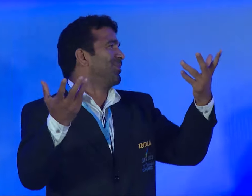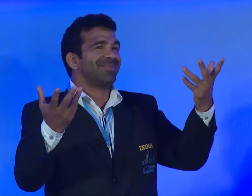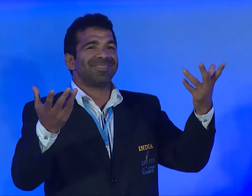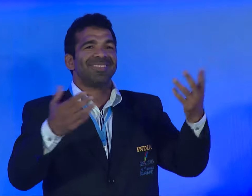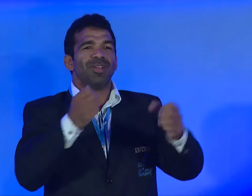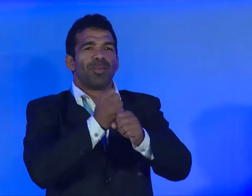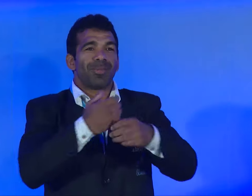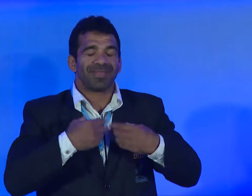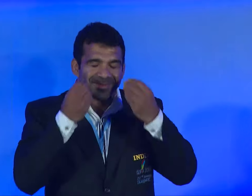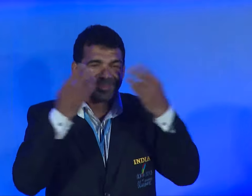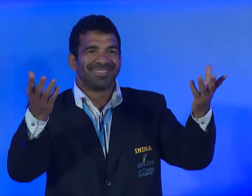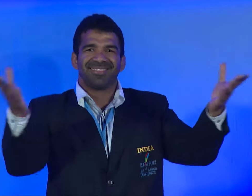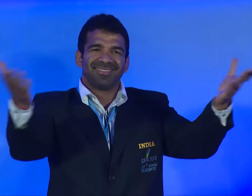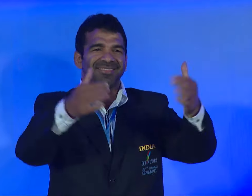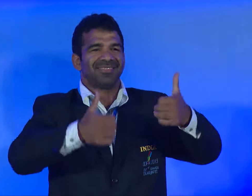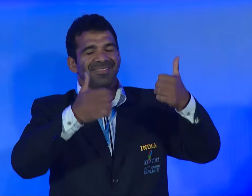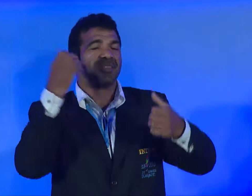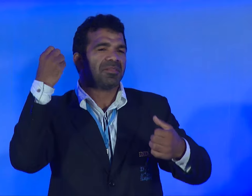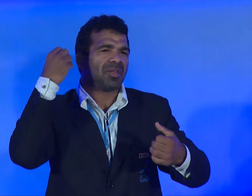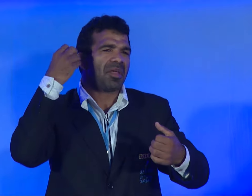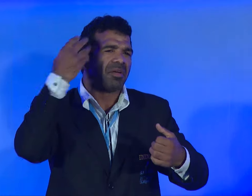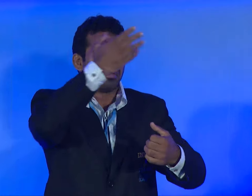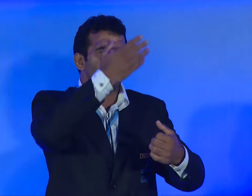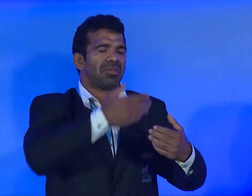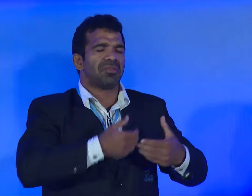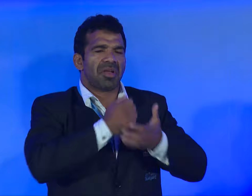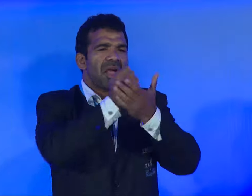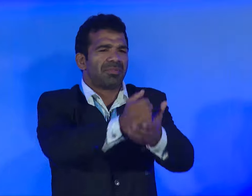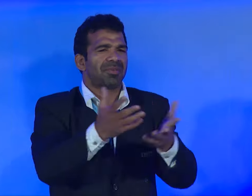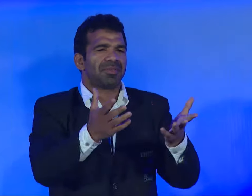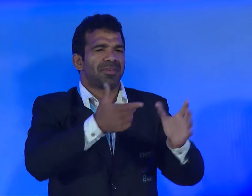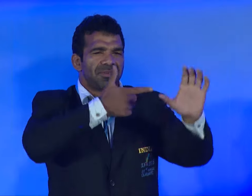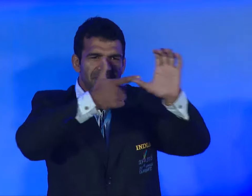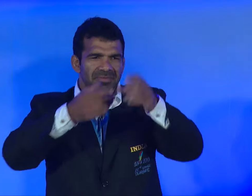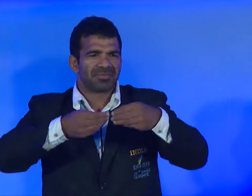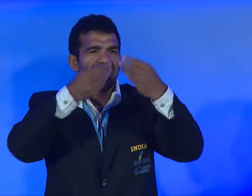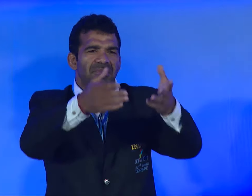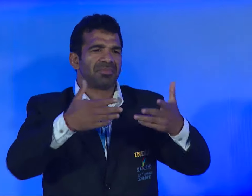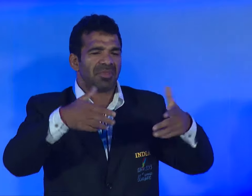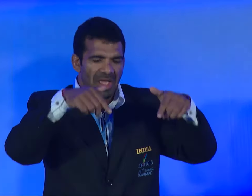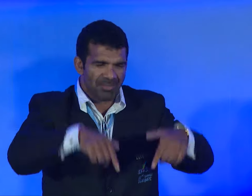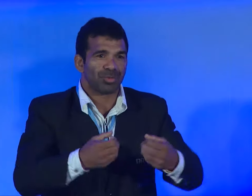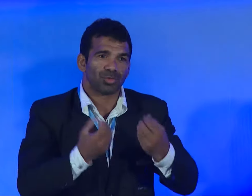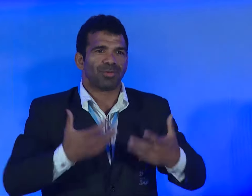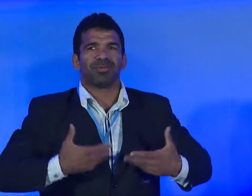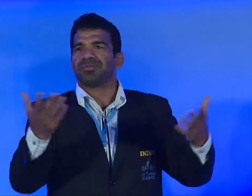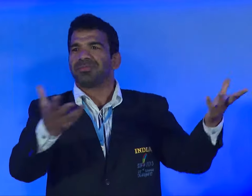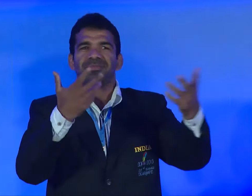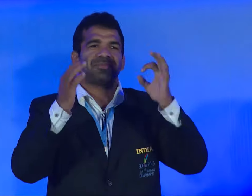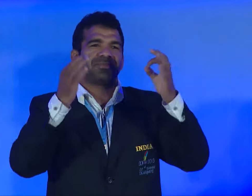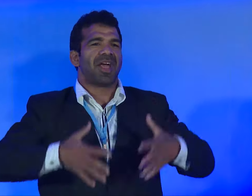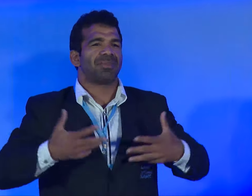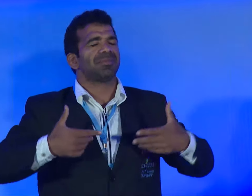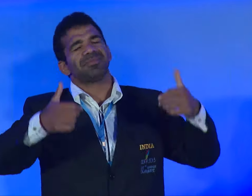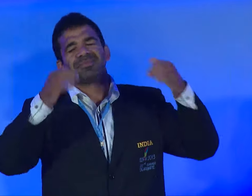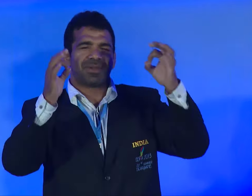To all my deaf friends, I'm very happy to see all of you and also non-disabled to help to make movie. I'm